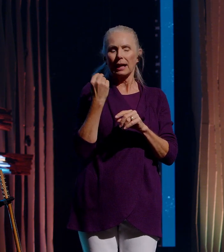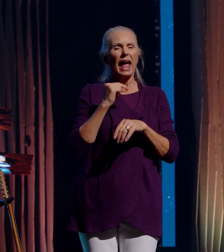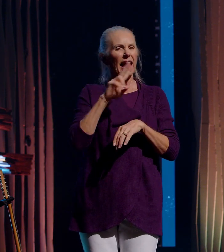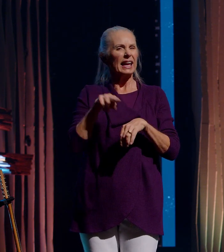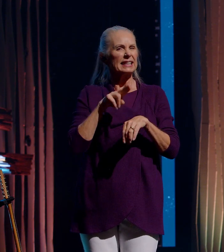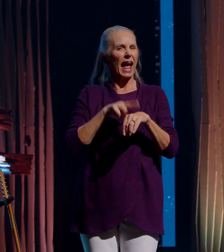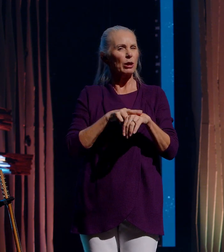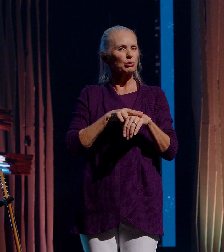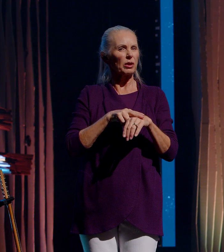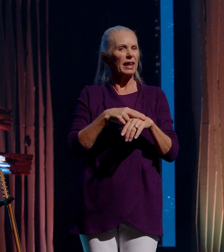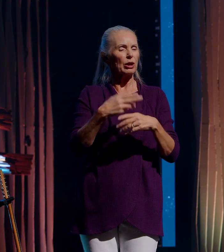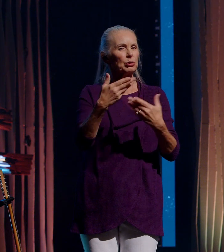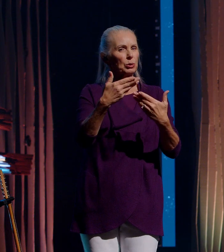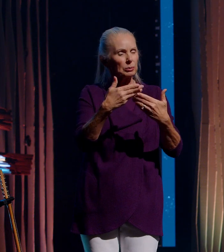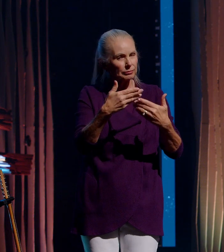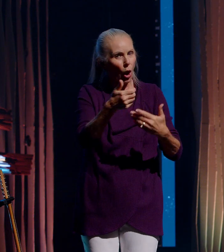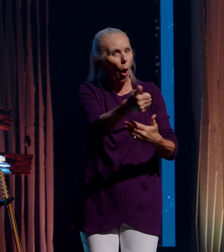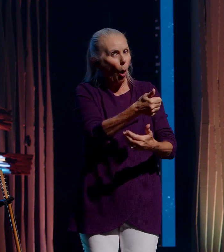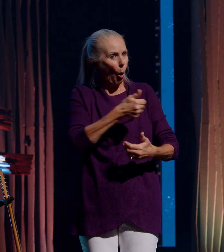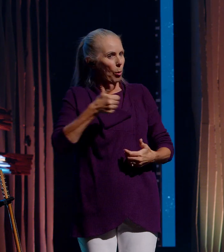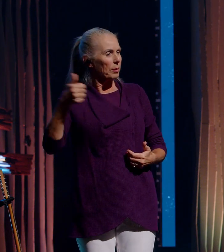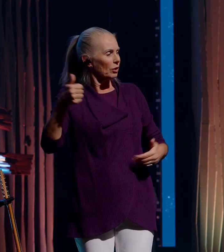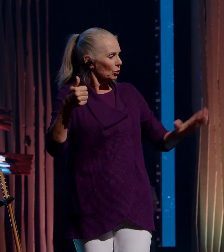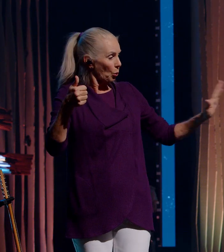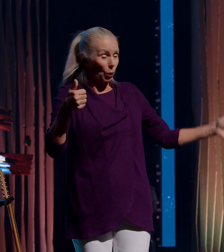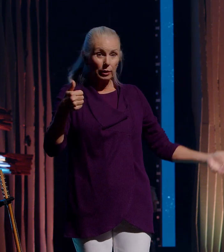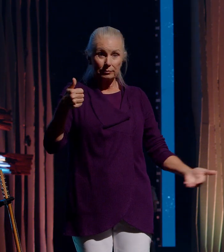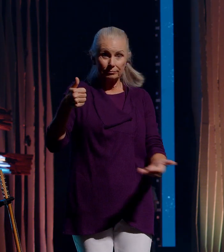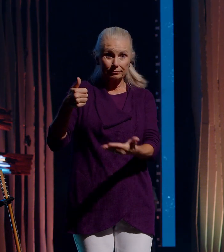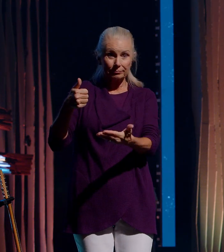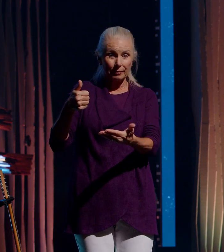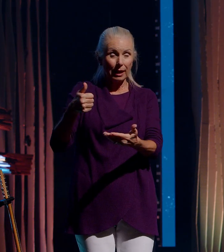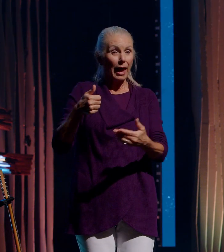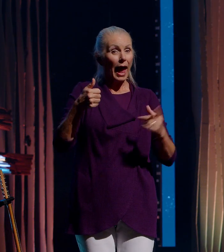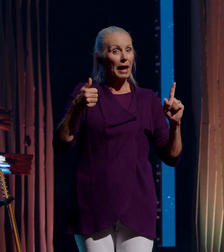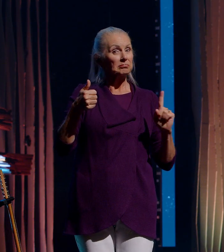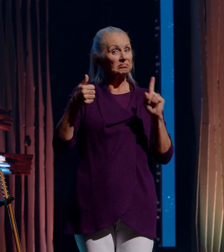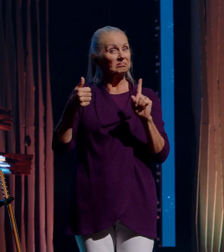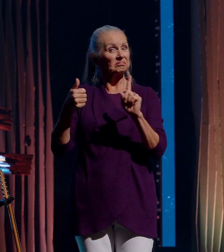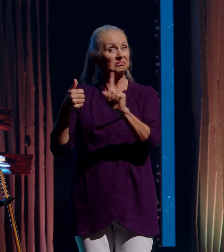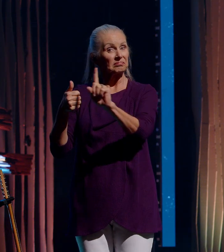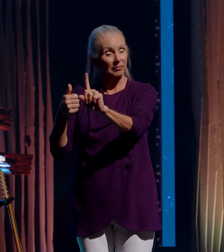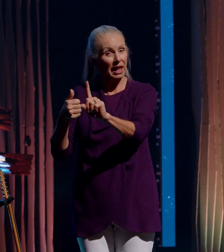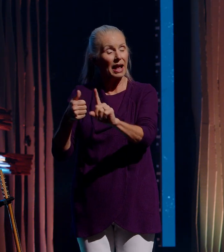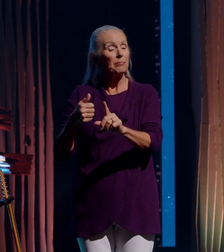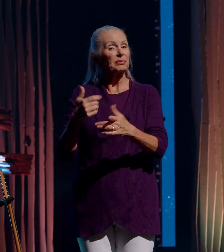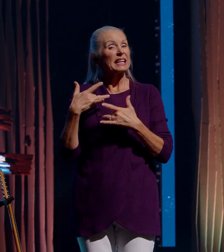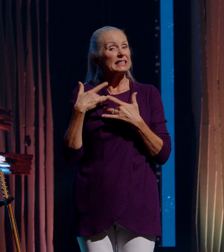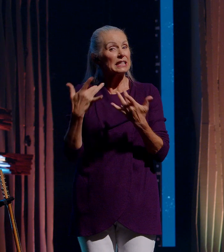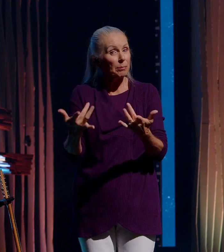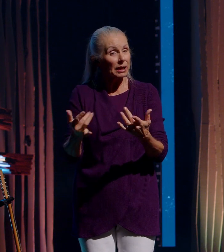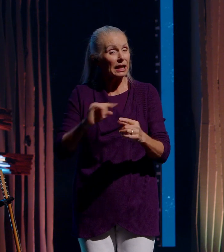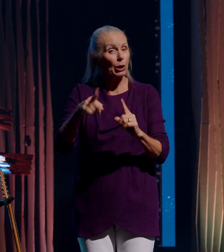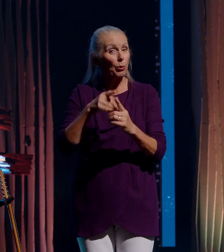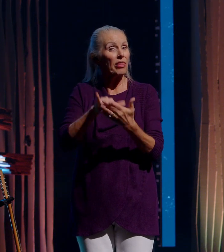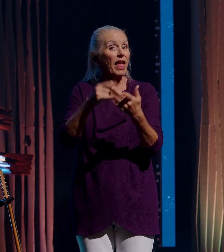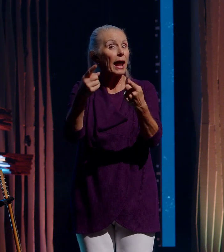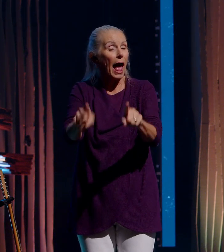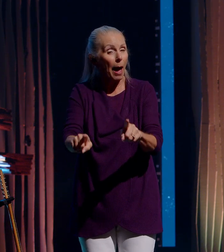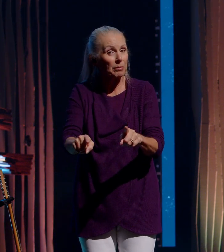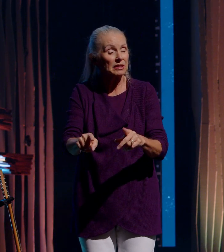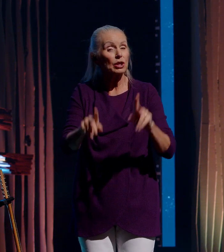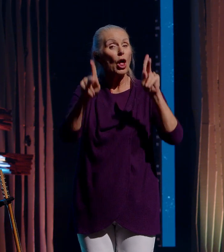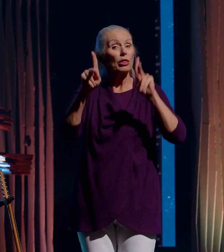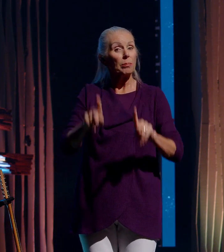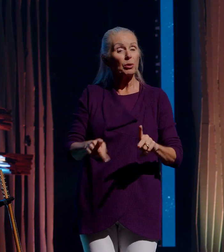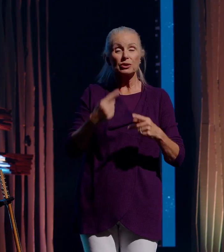kind of open the door, you step to the side, and you let them through. And the typical thing that happens is there's a little short exchange. They say thank you, right?